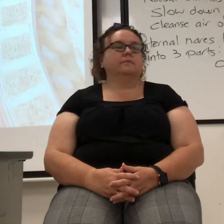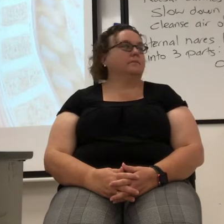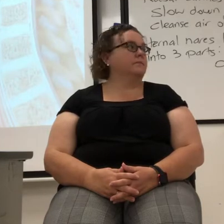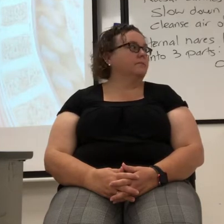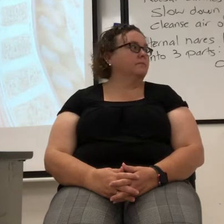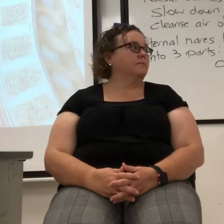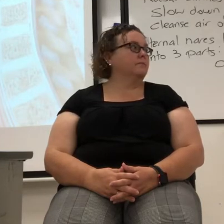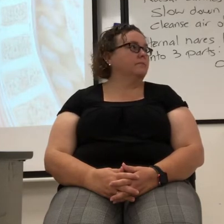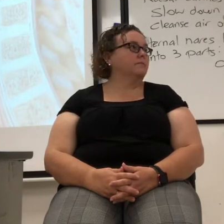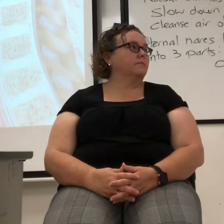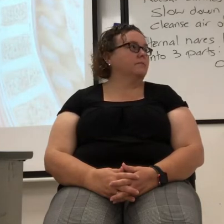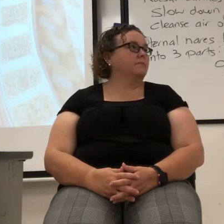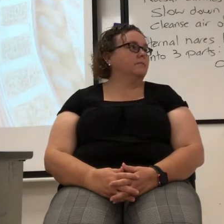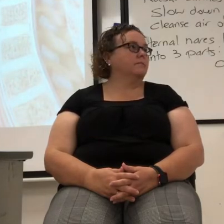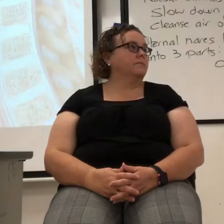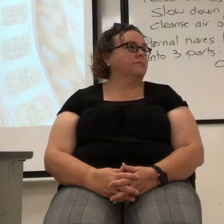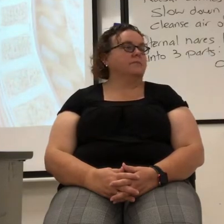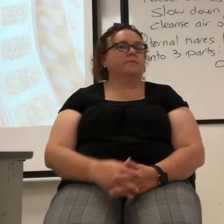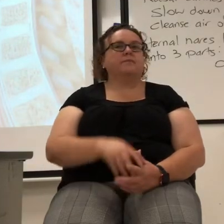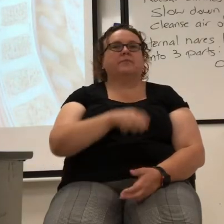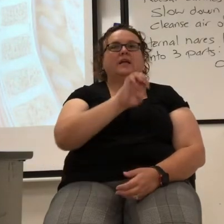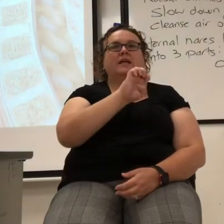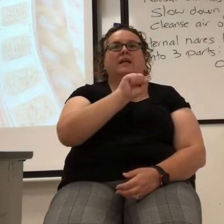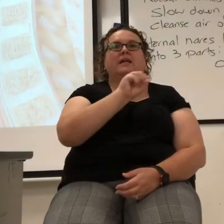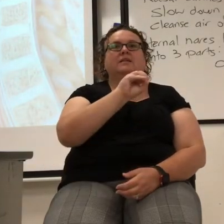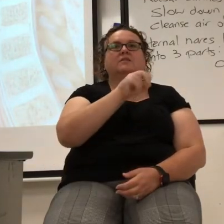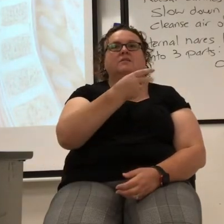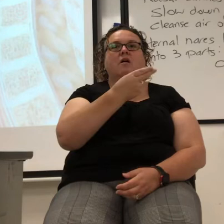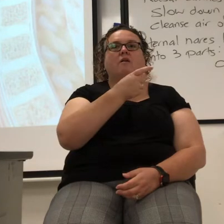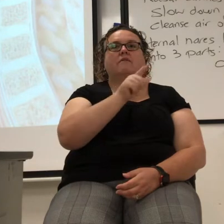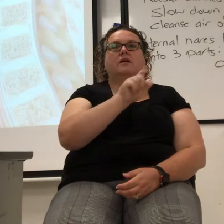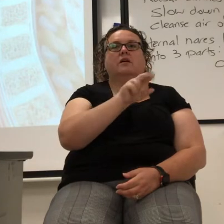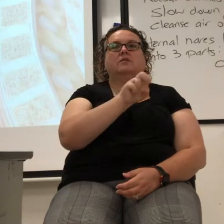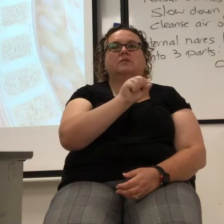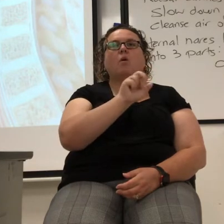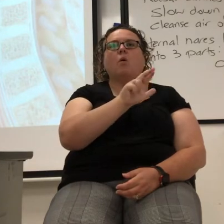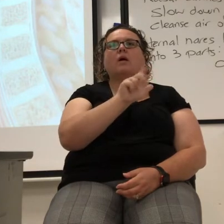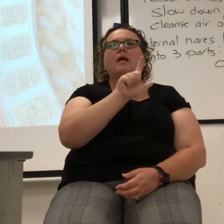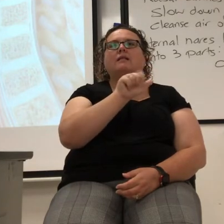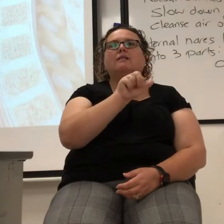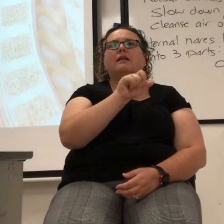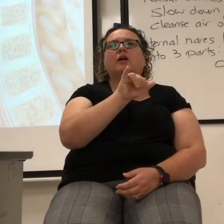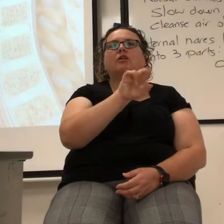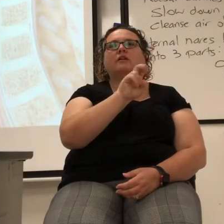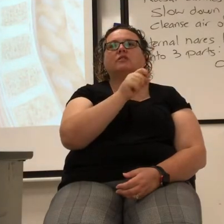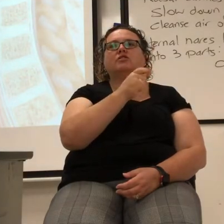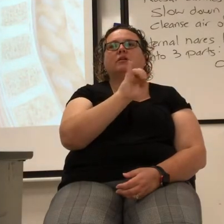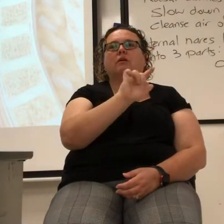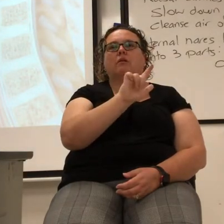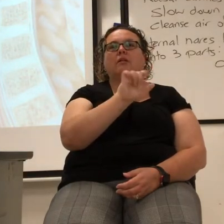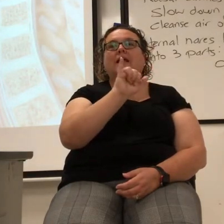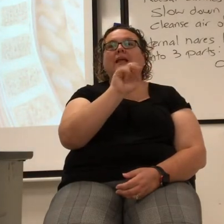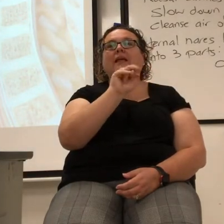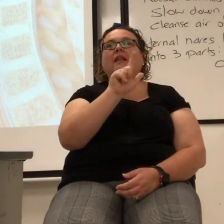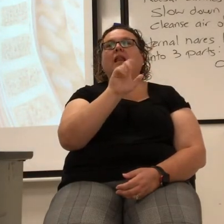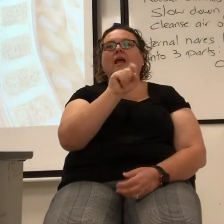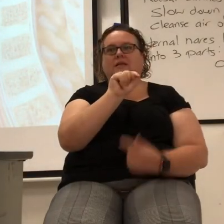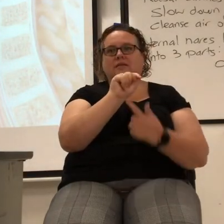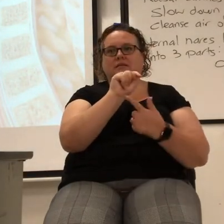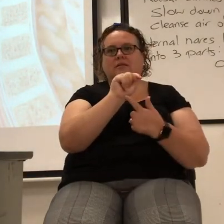slash, I'll call it the laryngeal inlet. That's how you get in the airway.